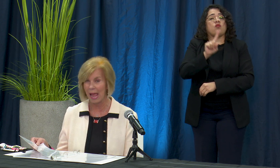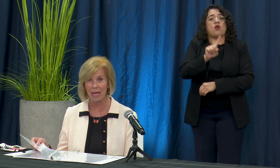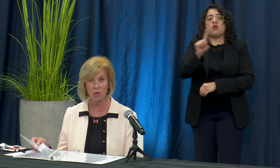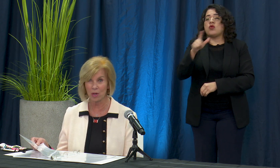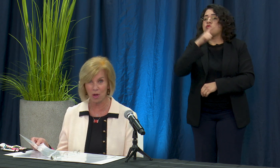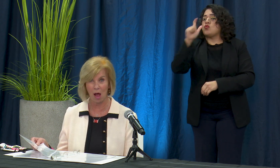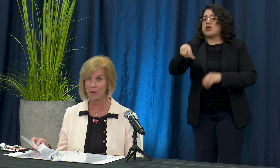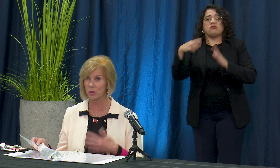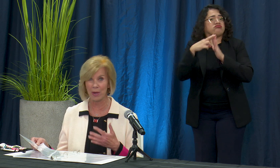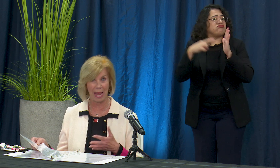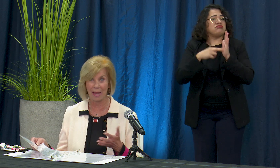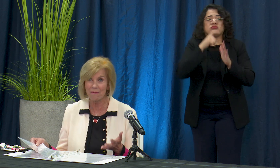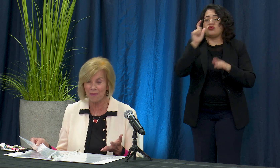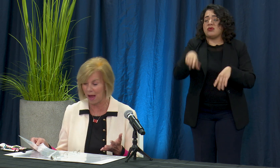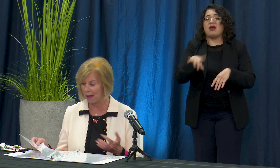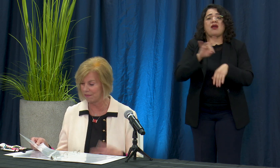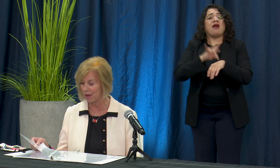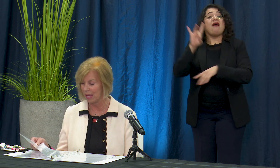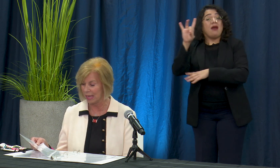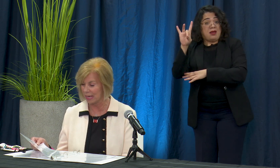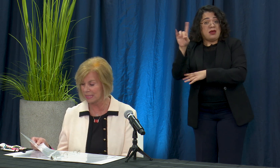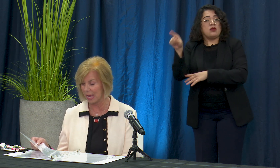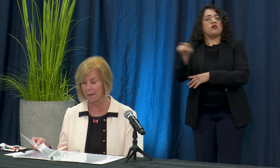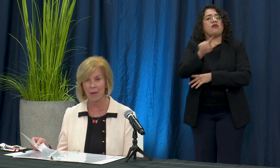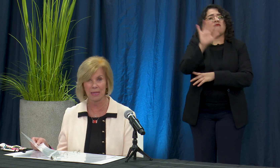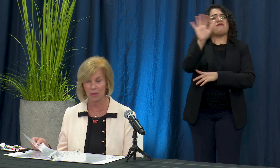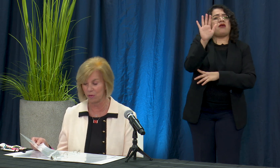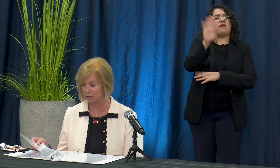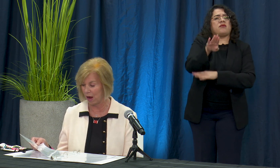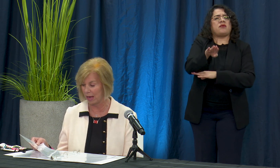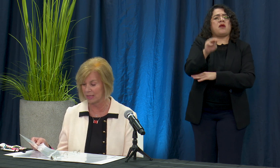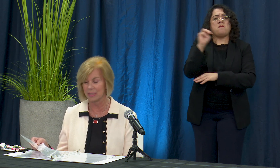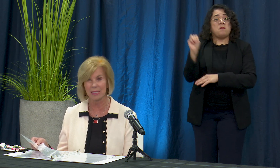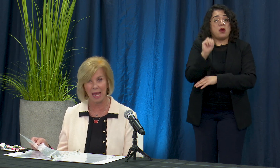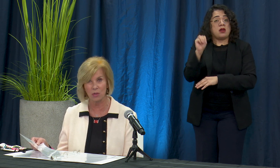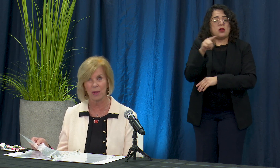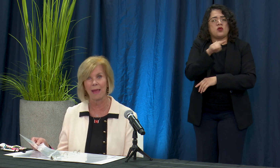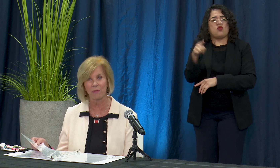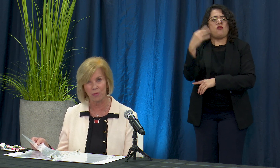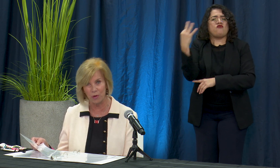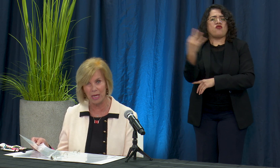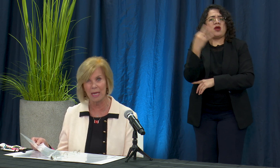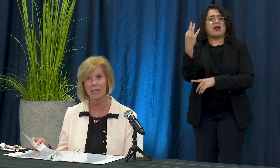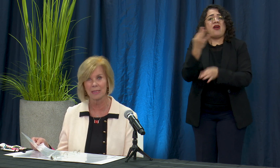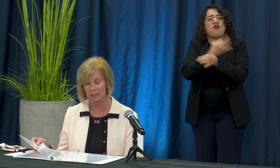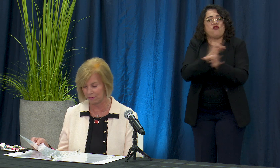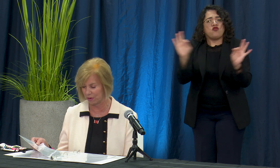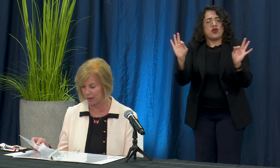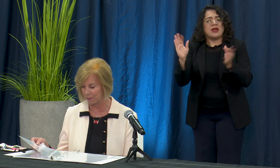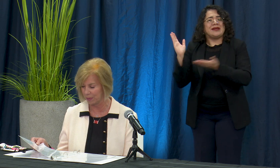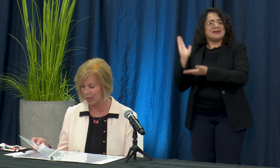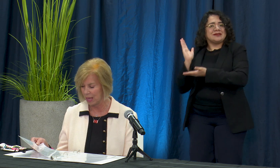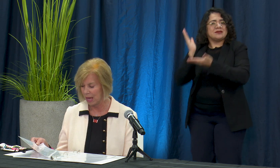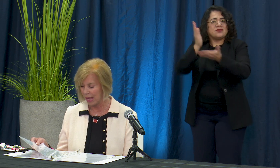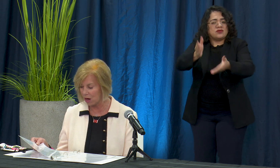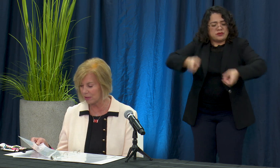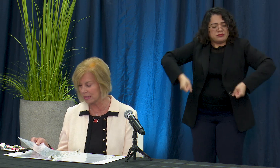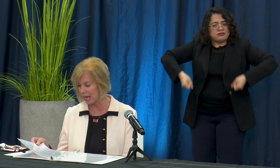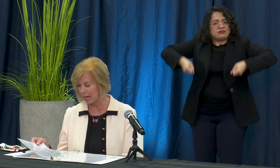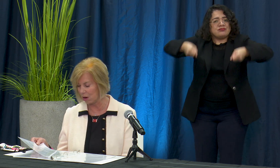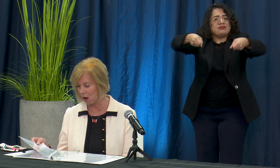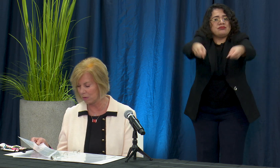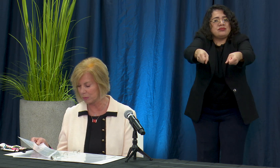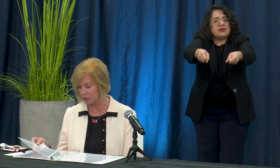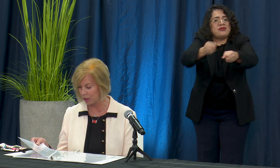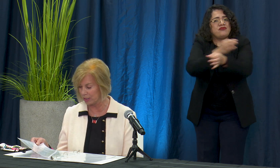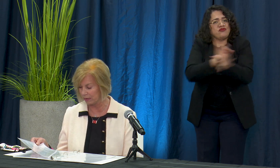888-863-7411. And you can call between 8 and 5 any day, Monday through Friday, to schedule a free delivery. I know that